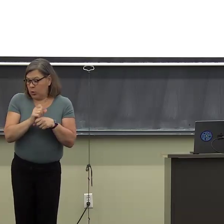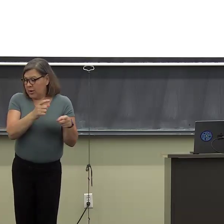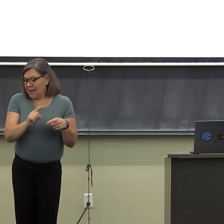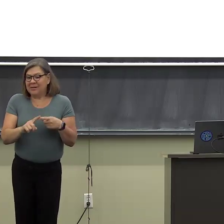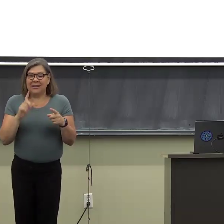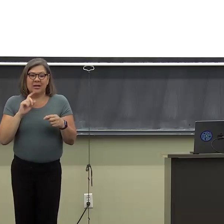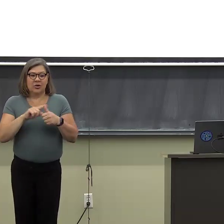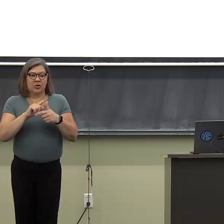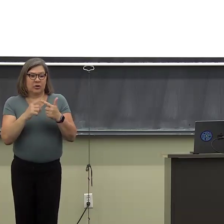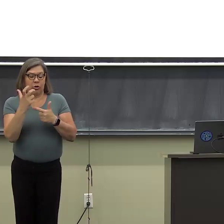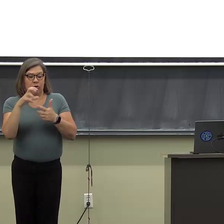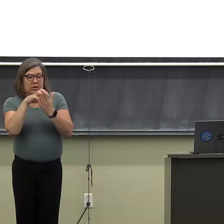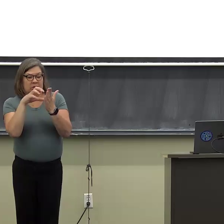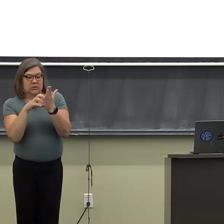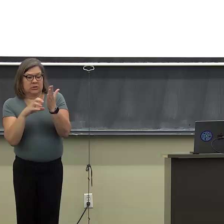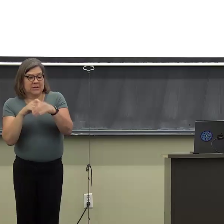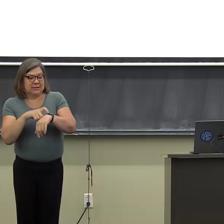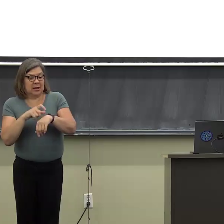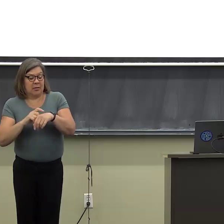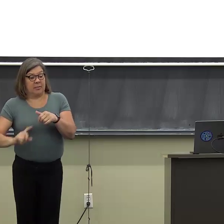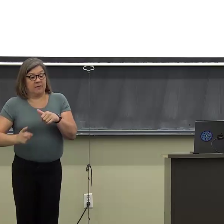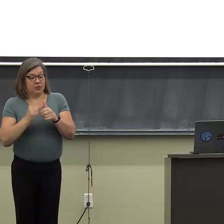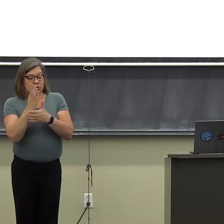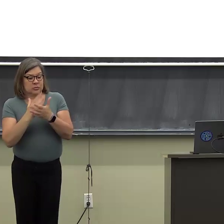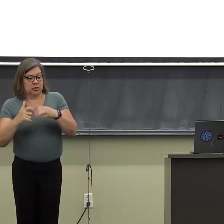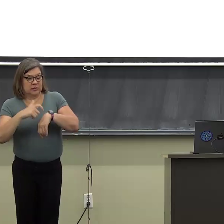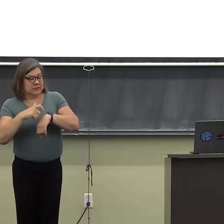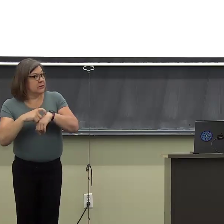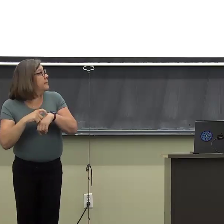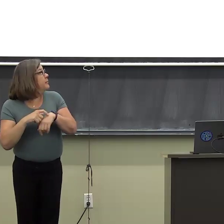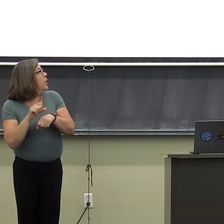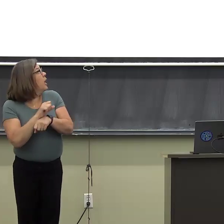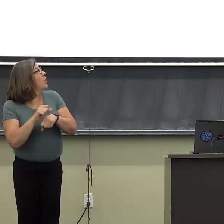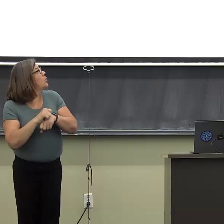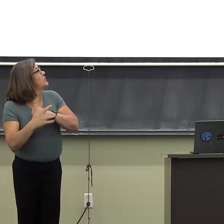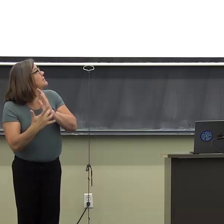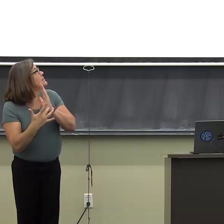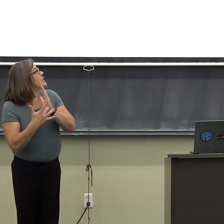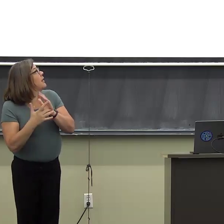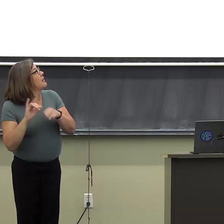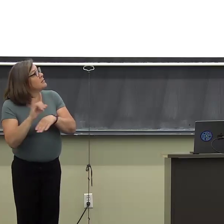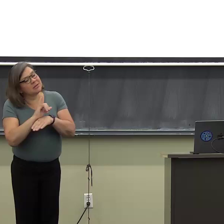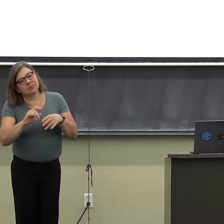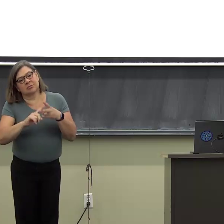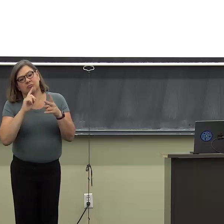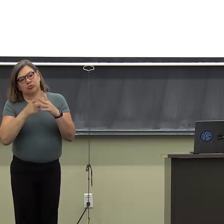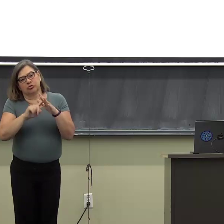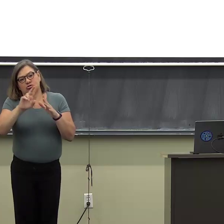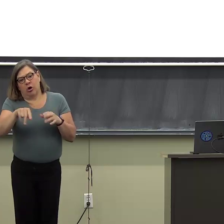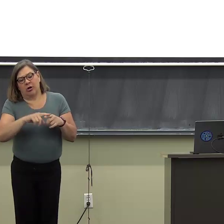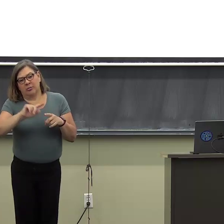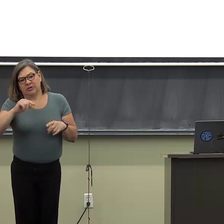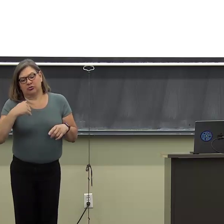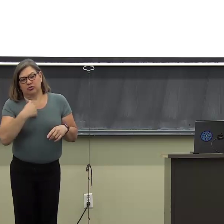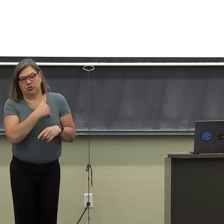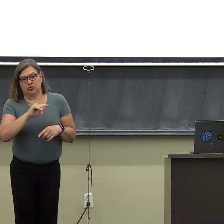chunks of time. For the first chunk, I worked in the technology industry. I worked at a startup in Toronto. It was